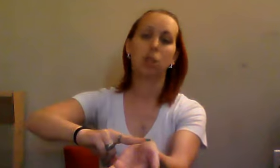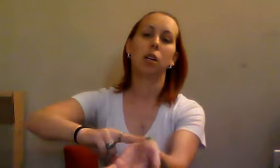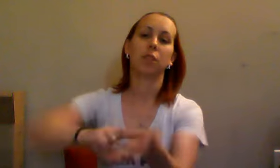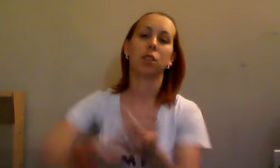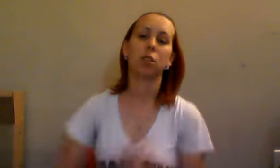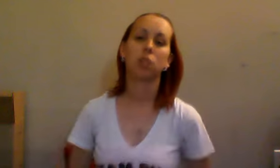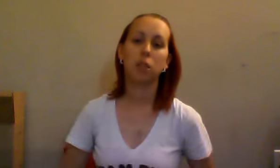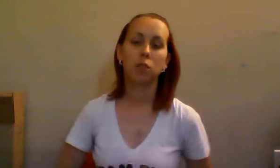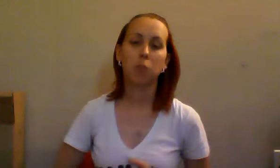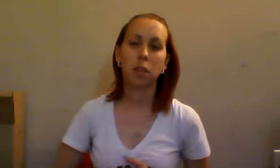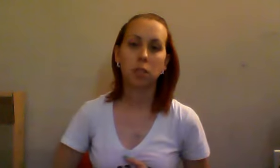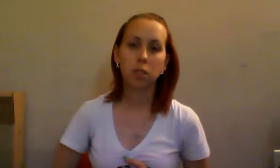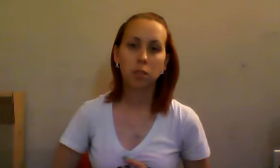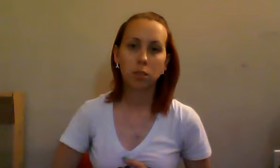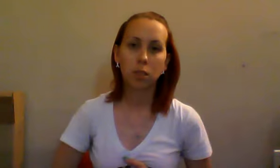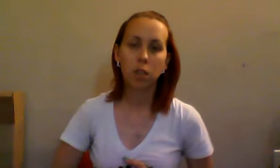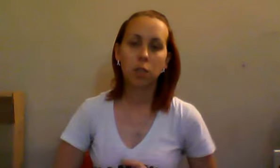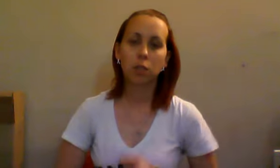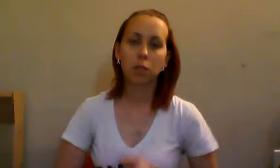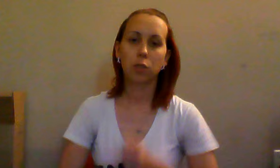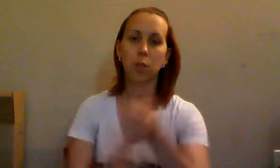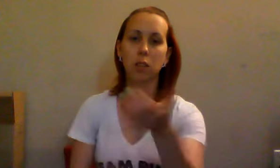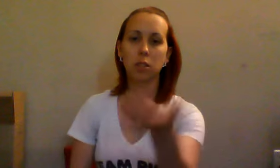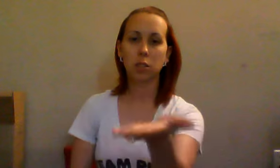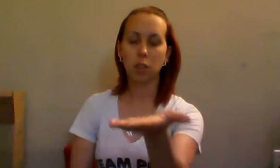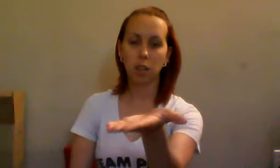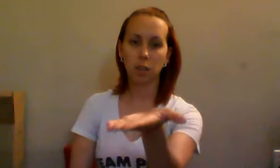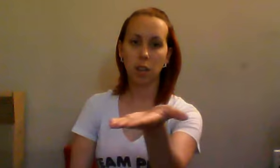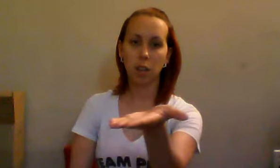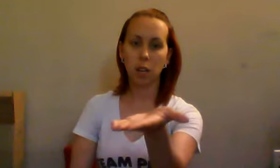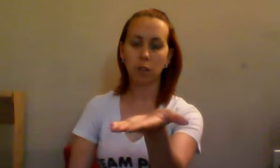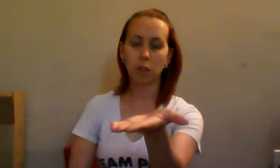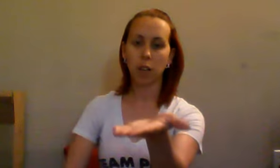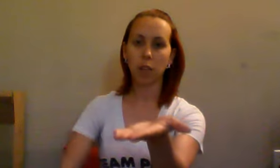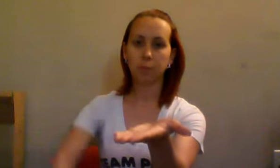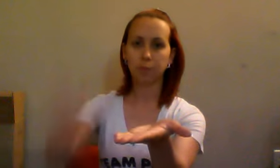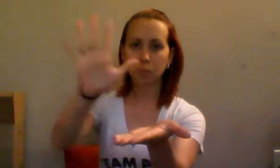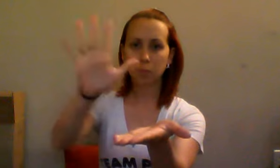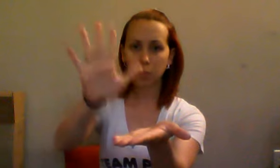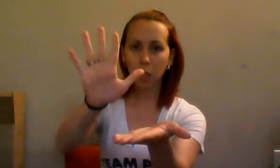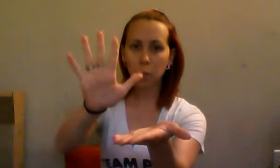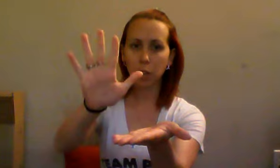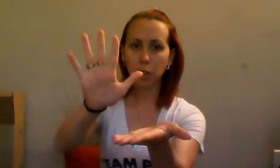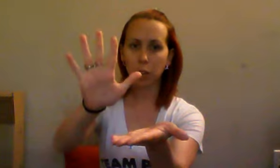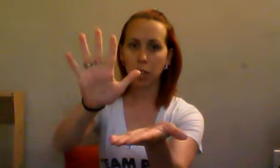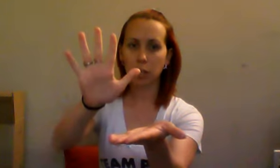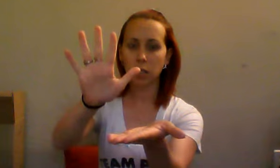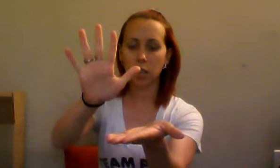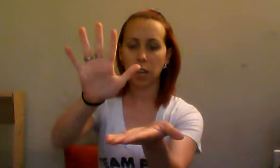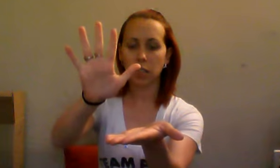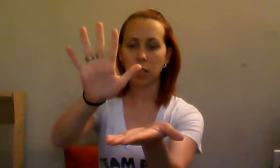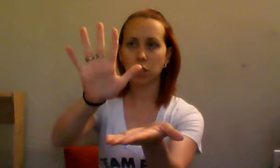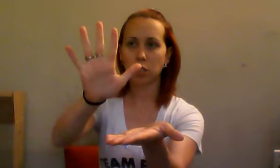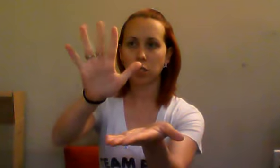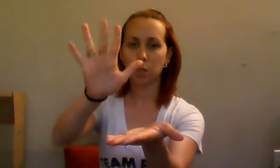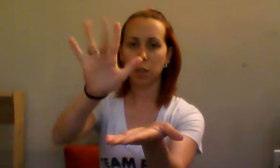The nurse gives you medicine. So for medicine, you're going to leave that hand out flat, bring your other hand, and touch your middle